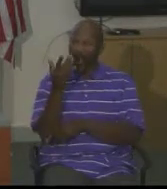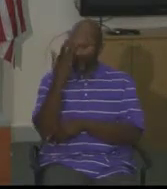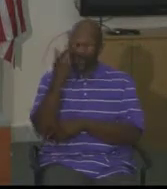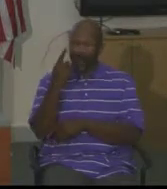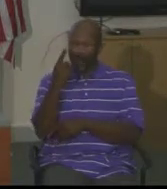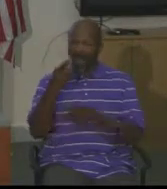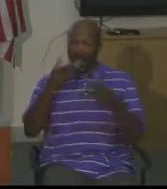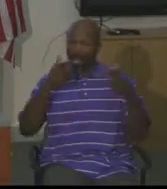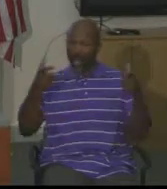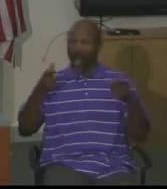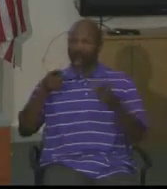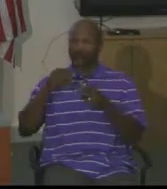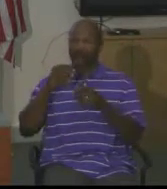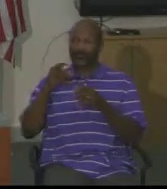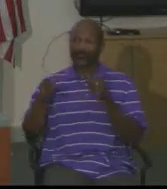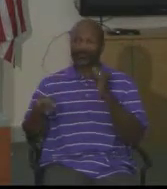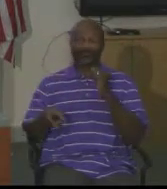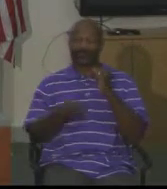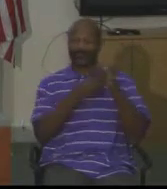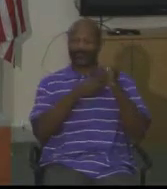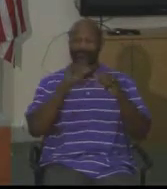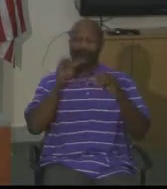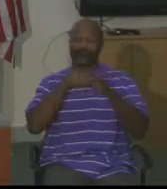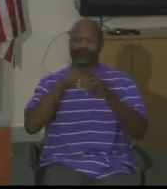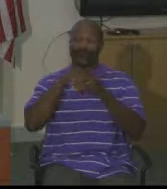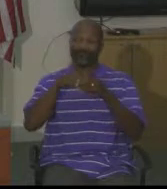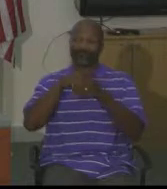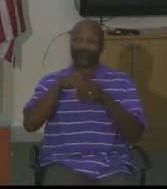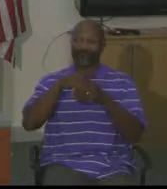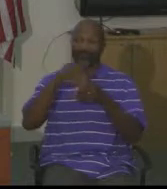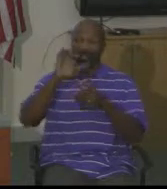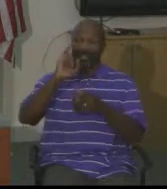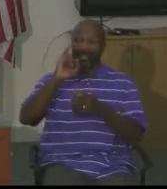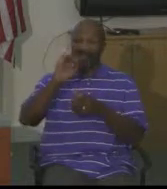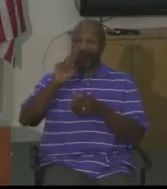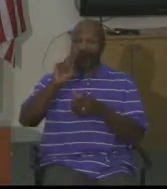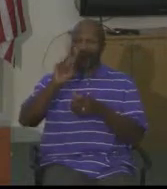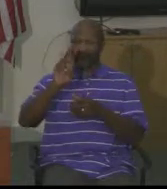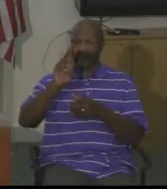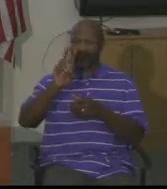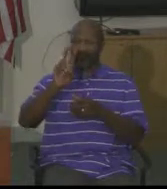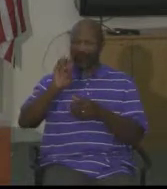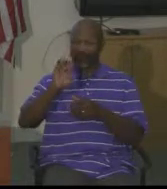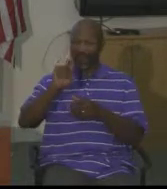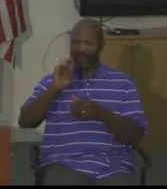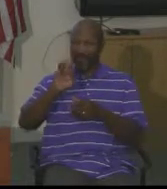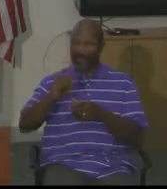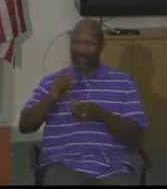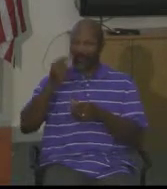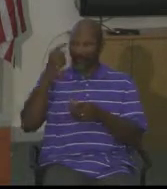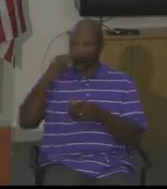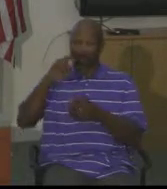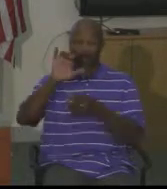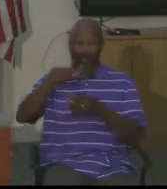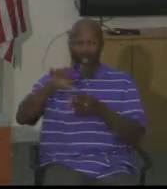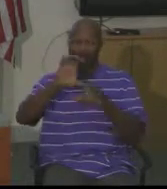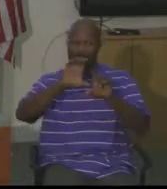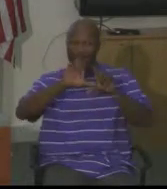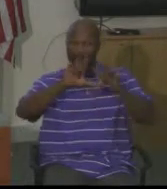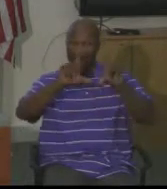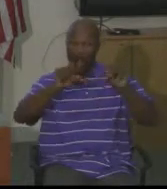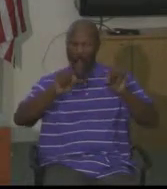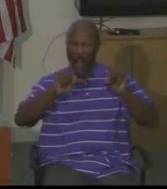very large investment in cards designed for the PCI bus,